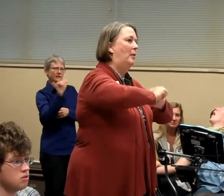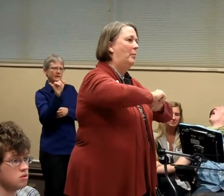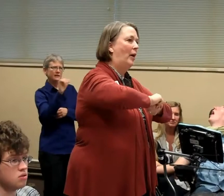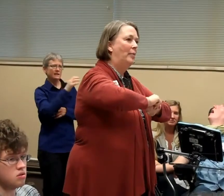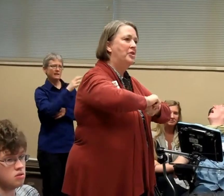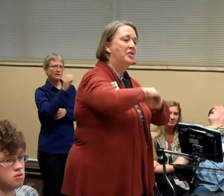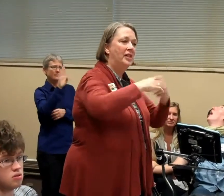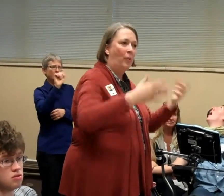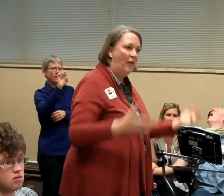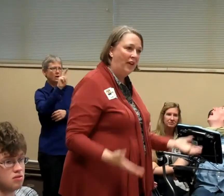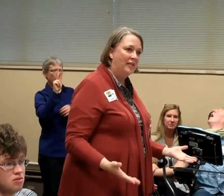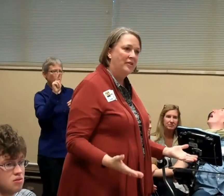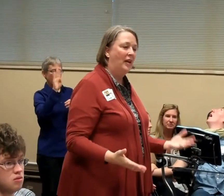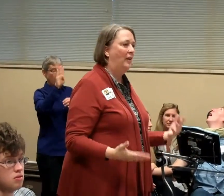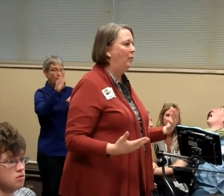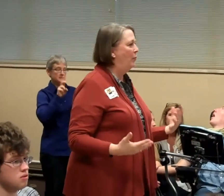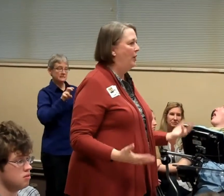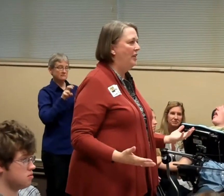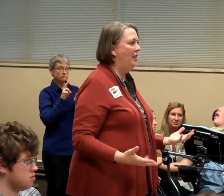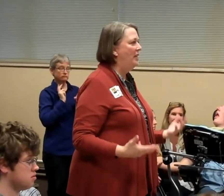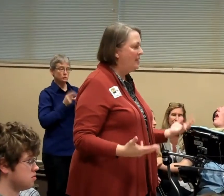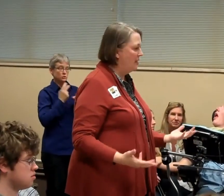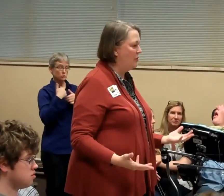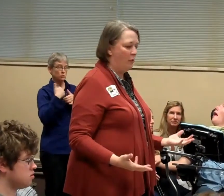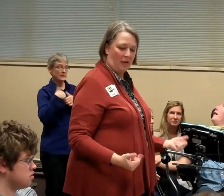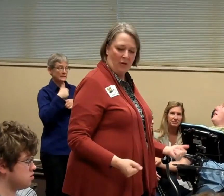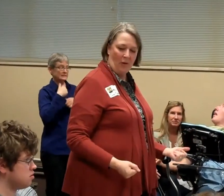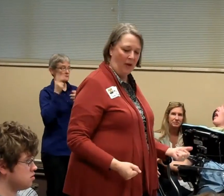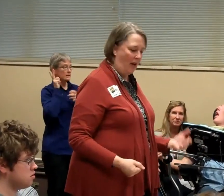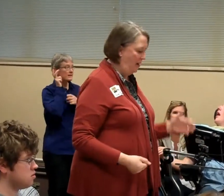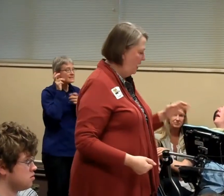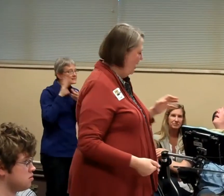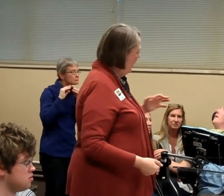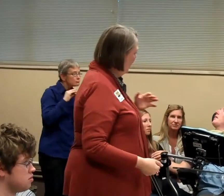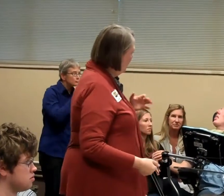and Barb to sit with us and really listen to what's going on